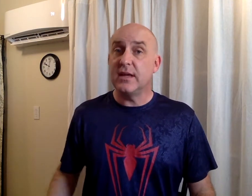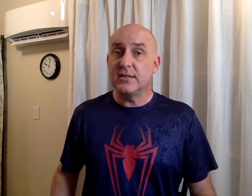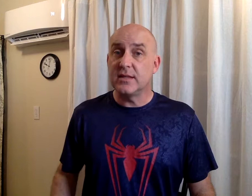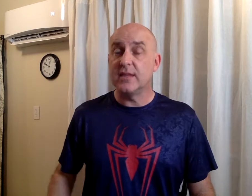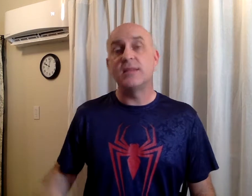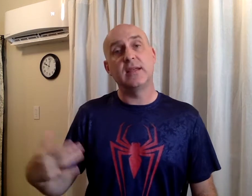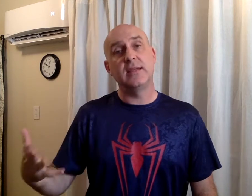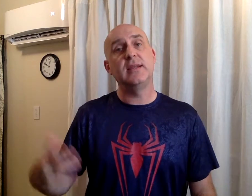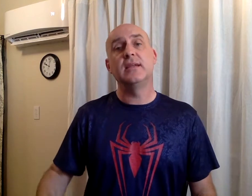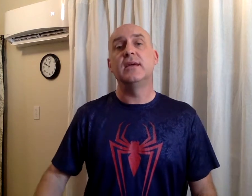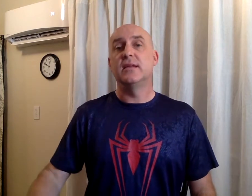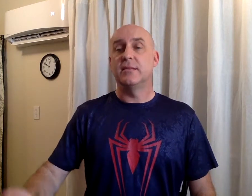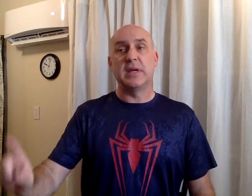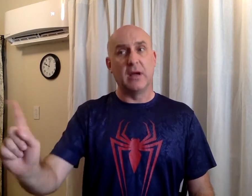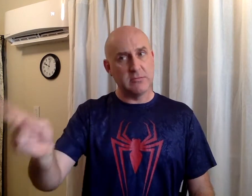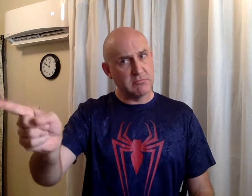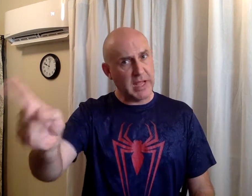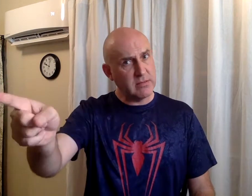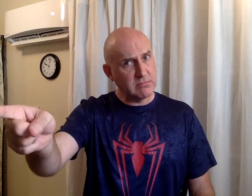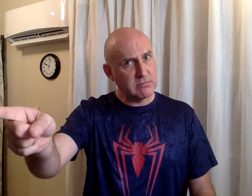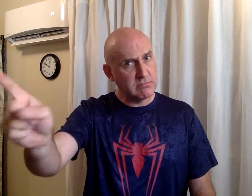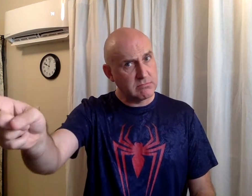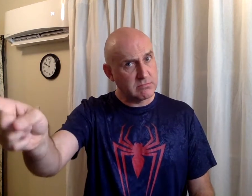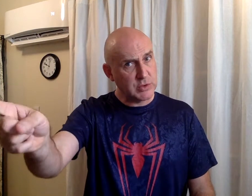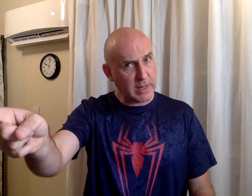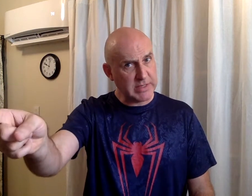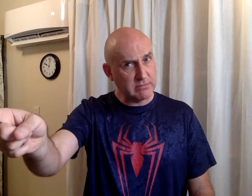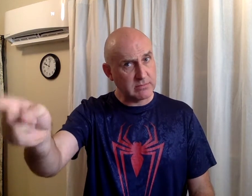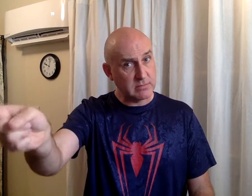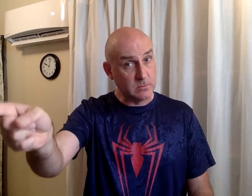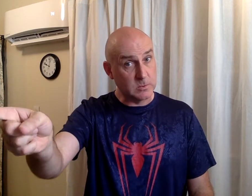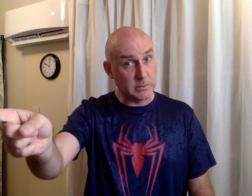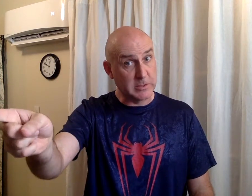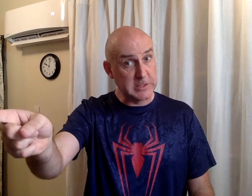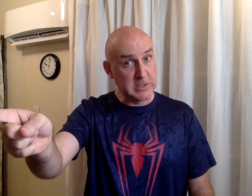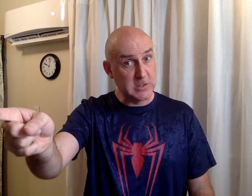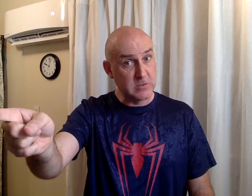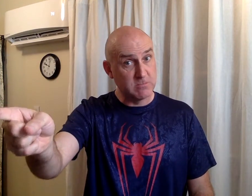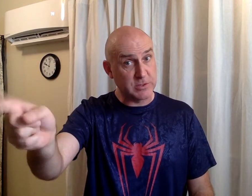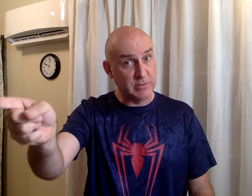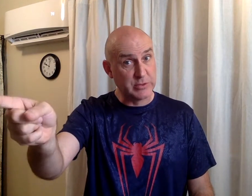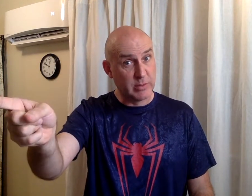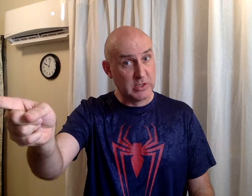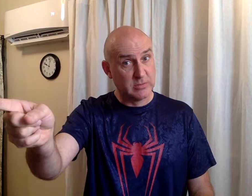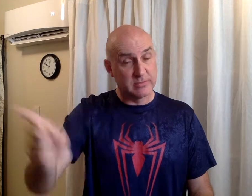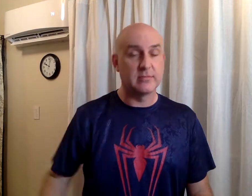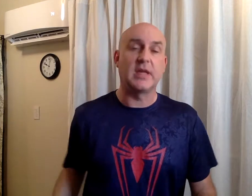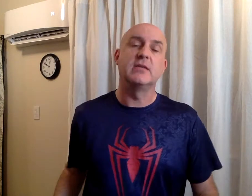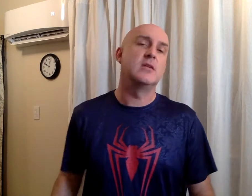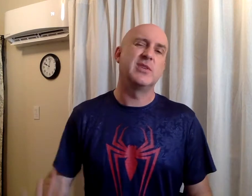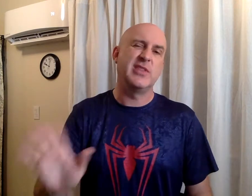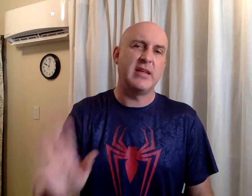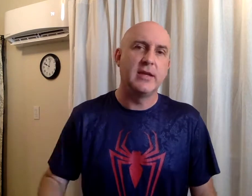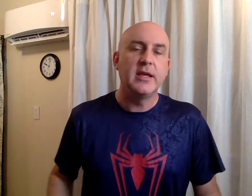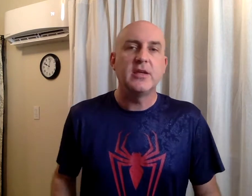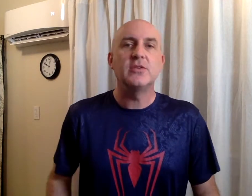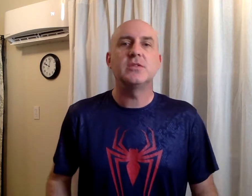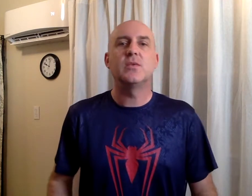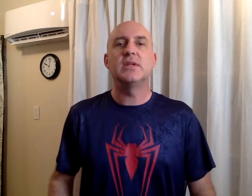signs yet that they need. Like, hey, you stop it. Stop it right now. You're going to be in trouble. Okay, you don't want to do that. You just want to